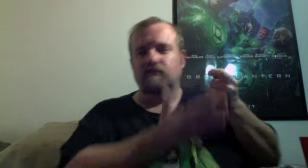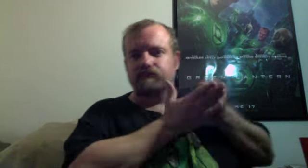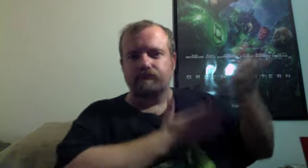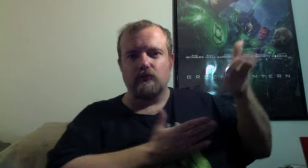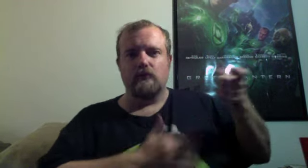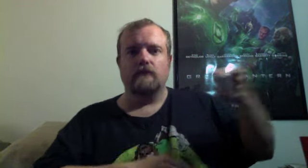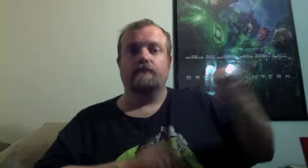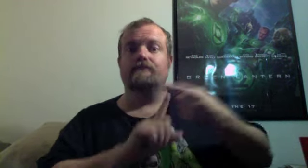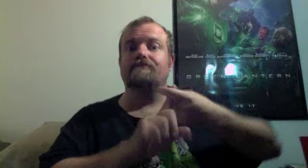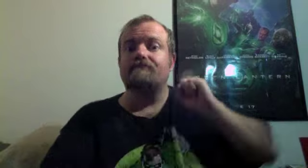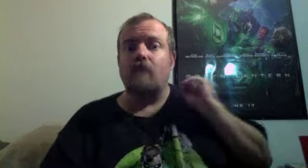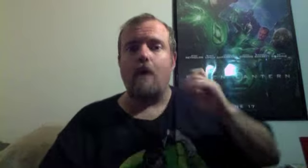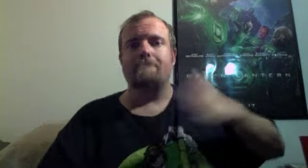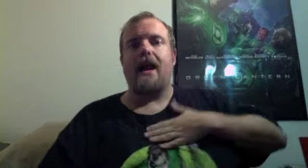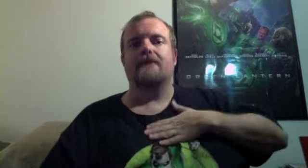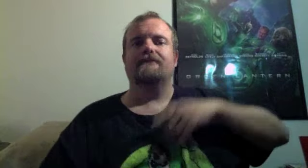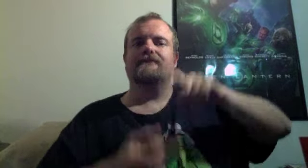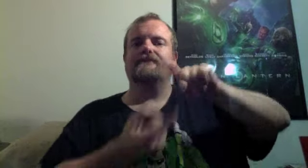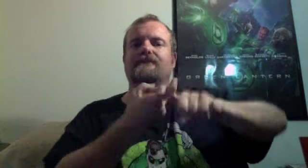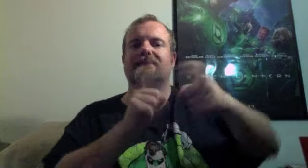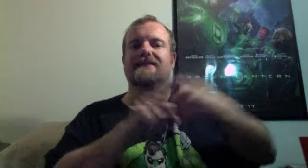Feeders dispense a precise amount of pitted prunes into them.